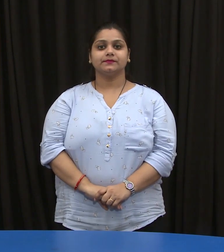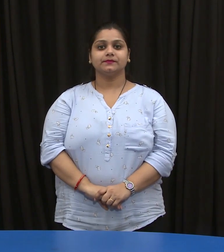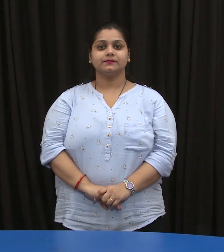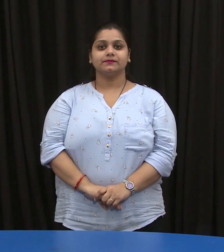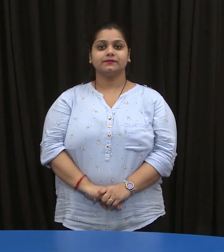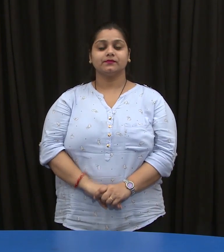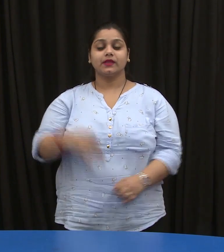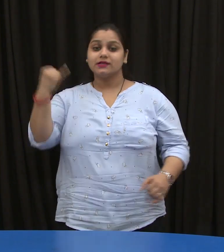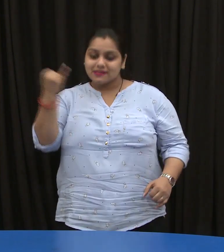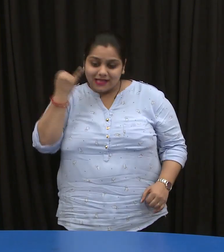Search